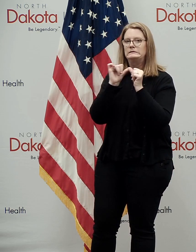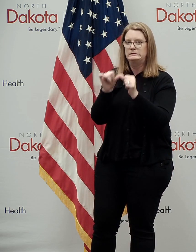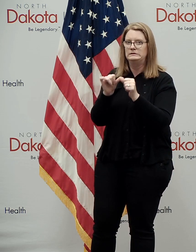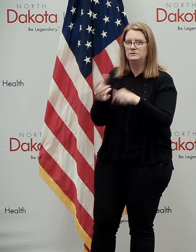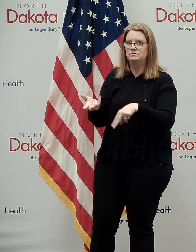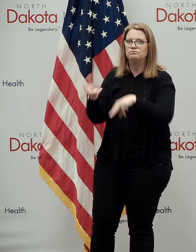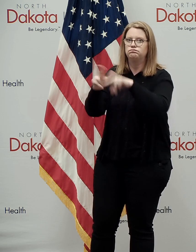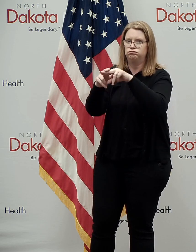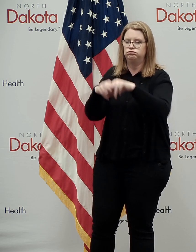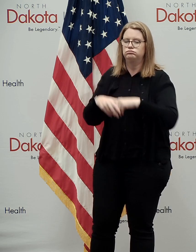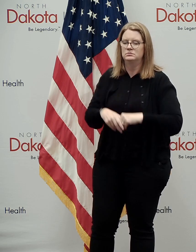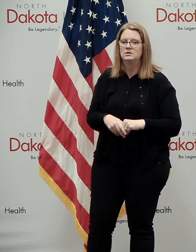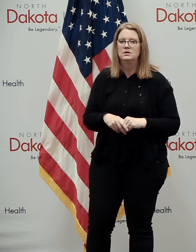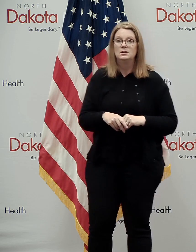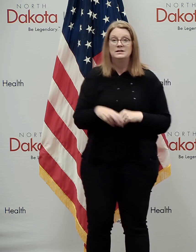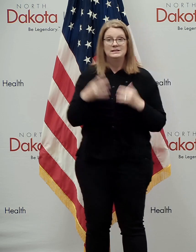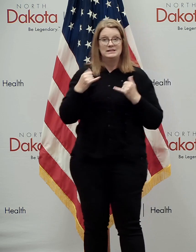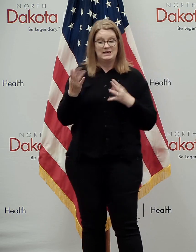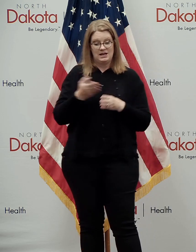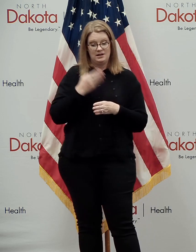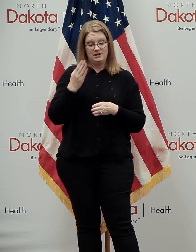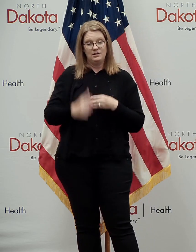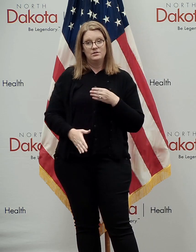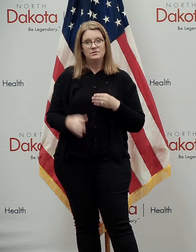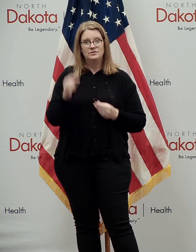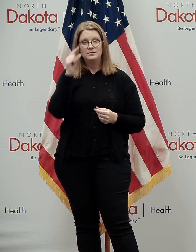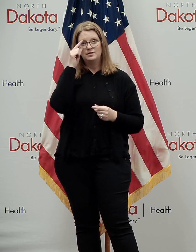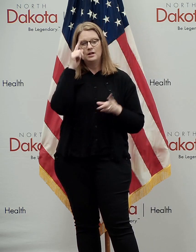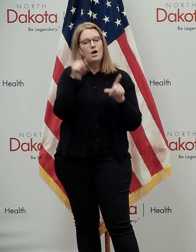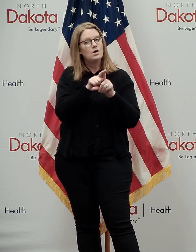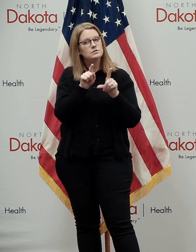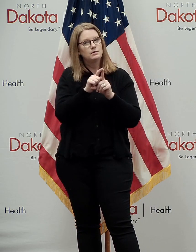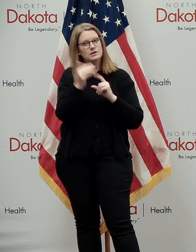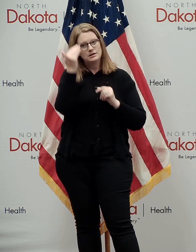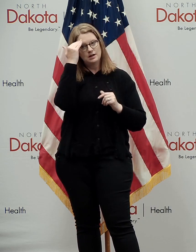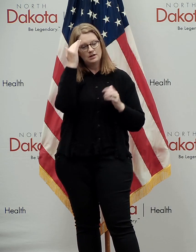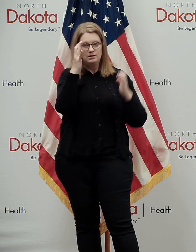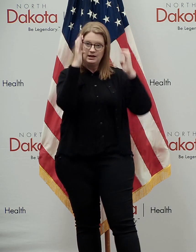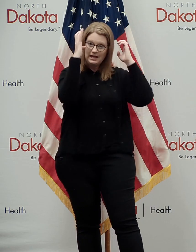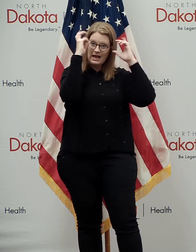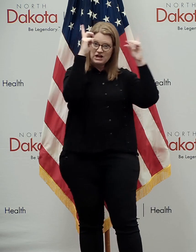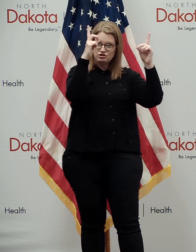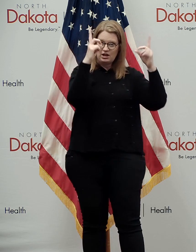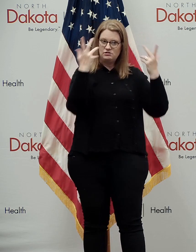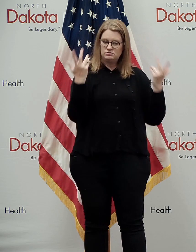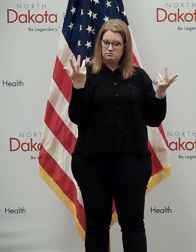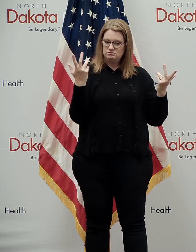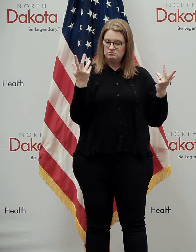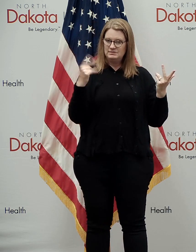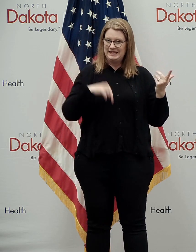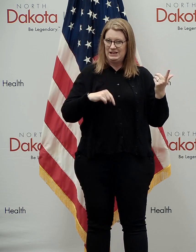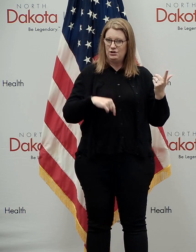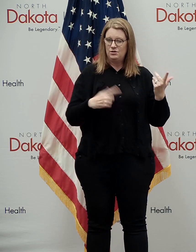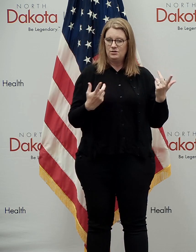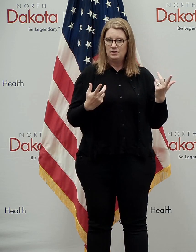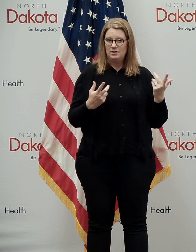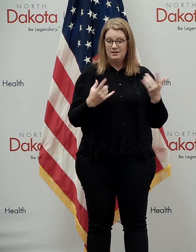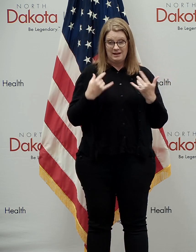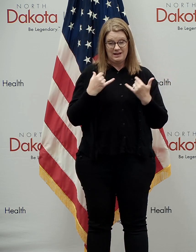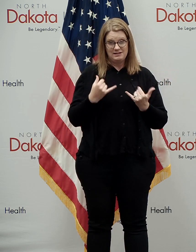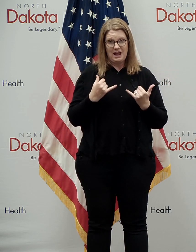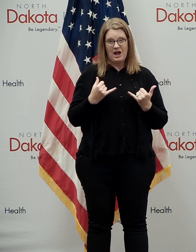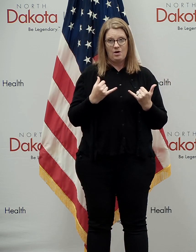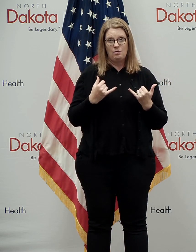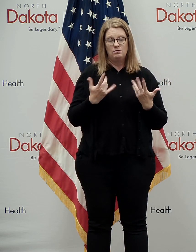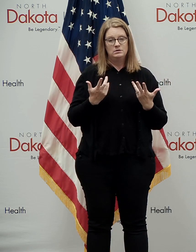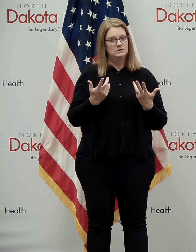In closing today, I want to acknowledge that while education as we knew it is clearly a